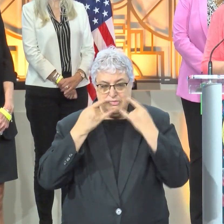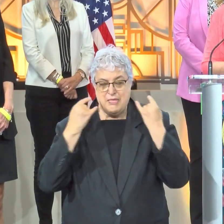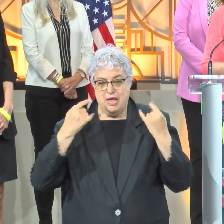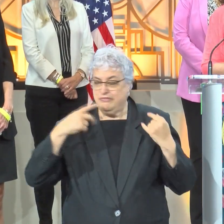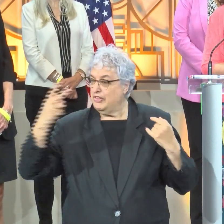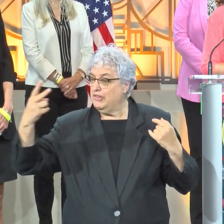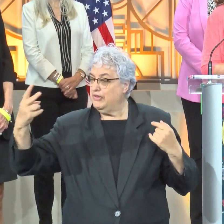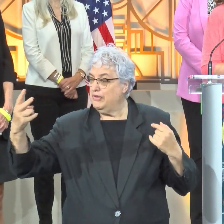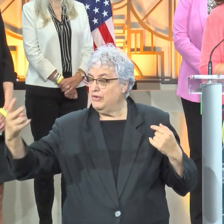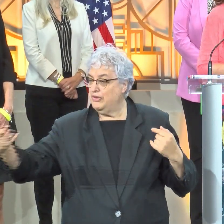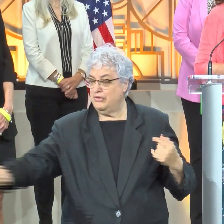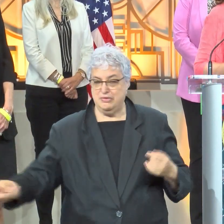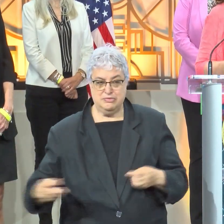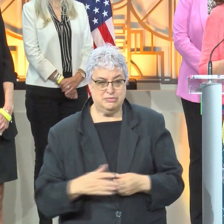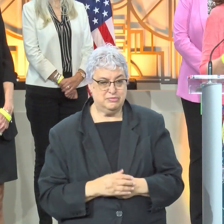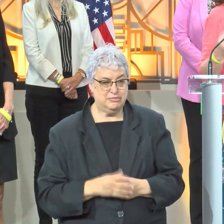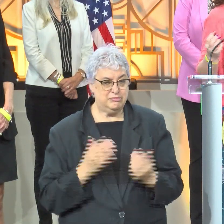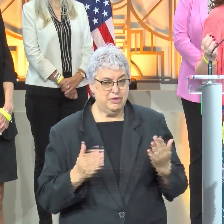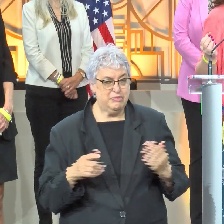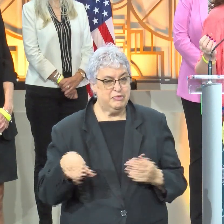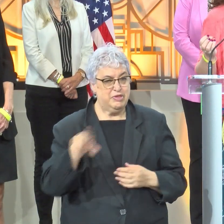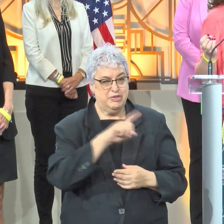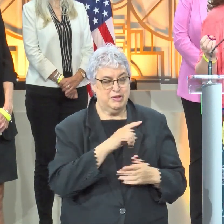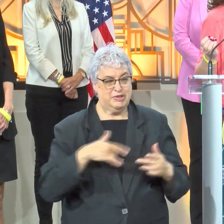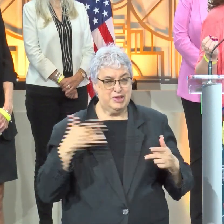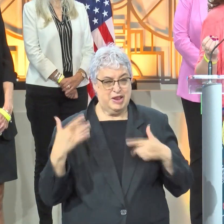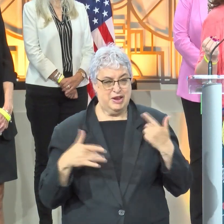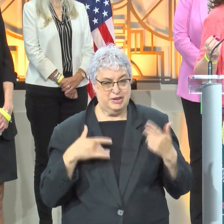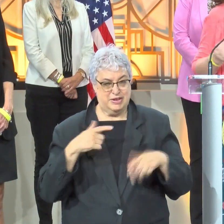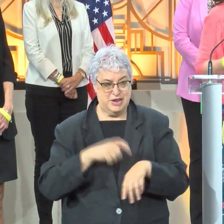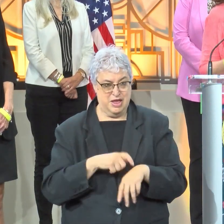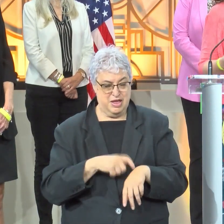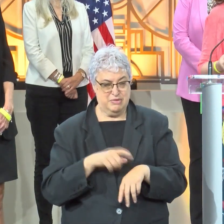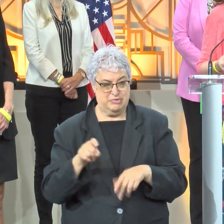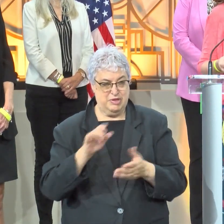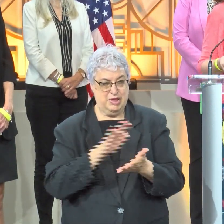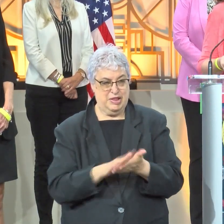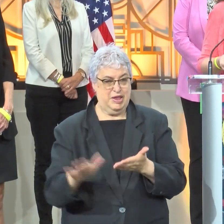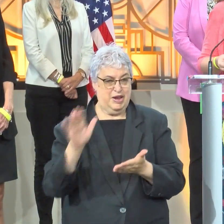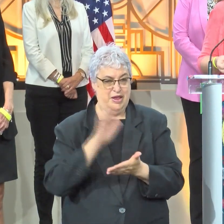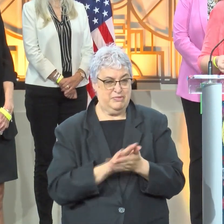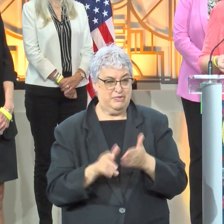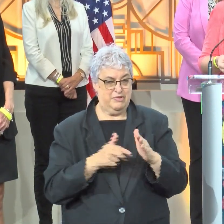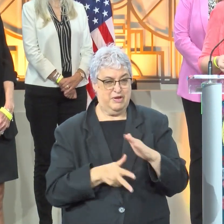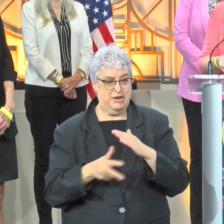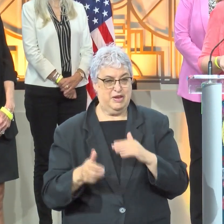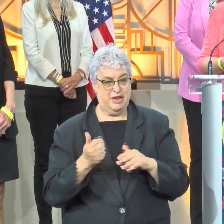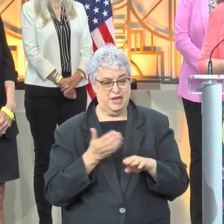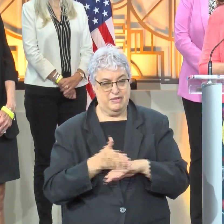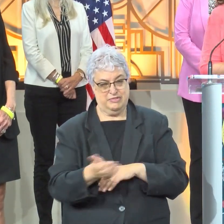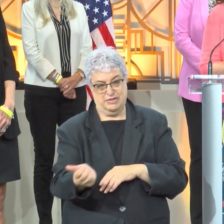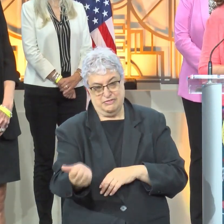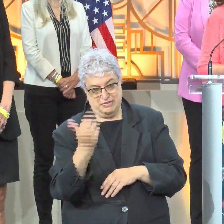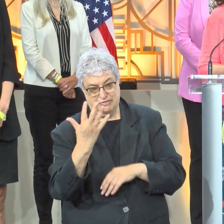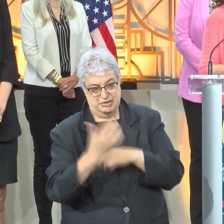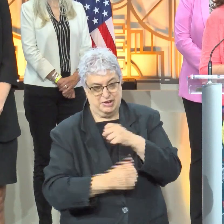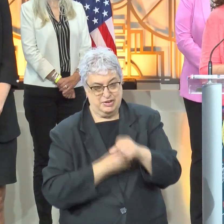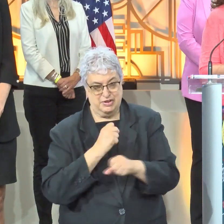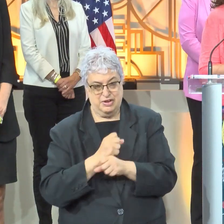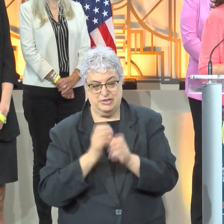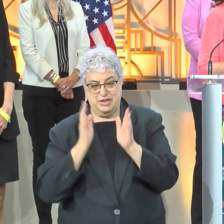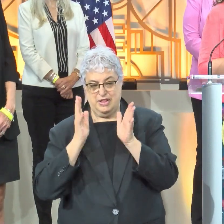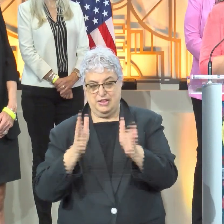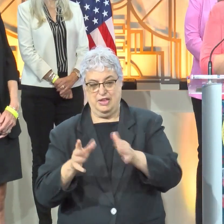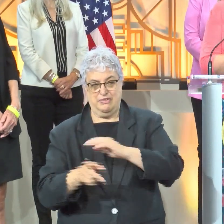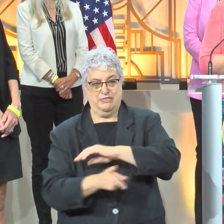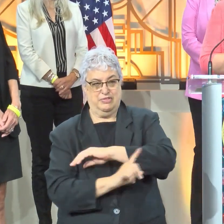flew away. Or maybe you're so excited you've had enough time at home that you've cleaned out the garage finally after 15 years and you're going to leave it on the curb.